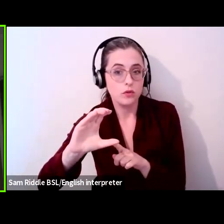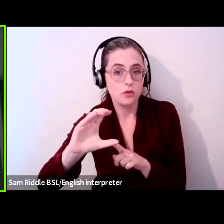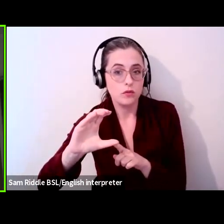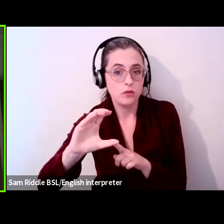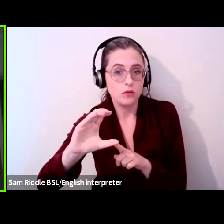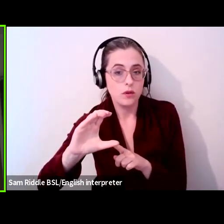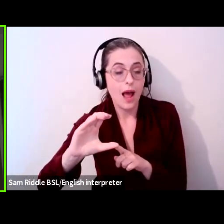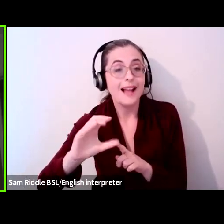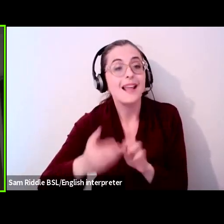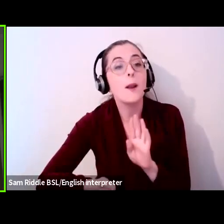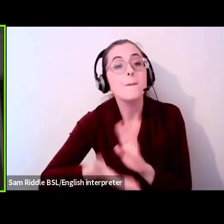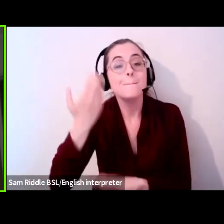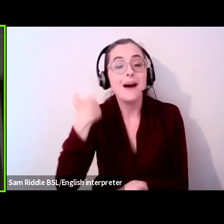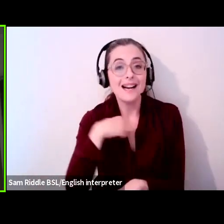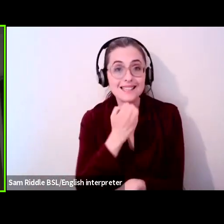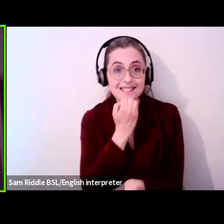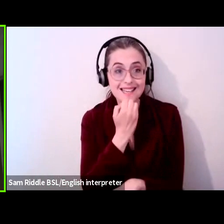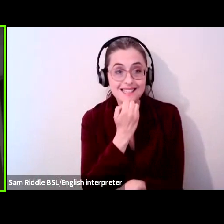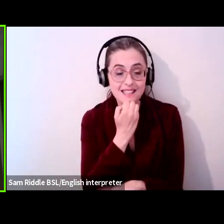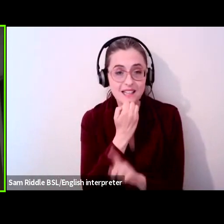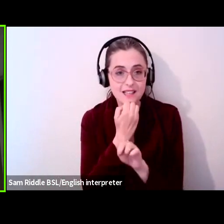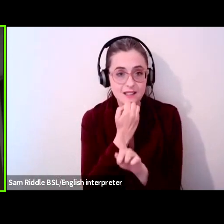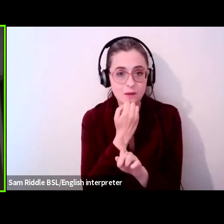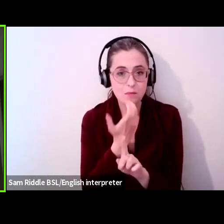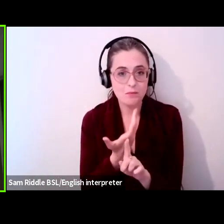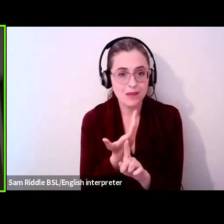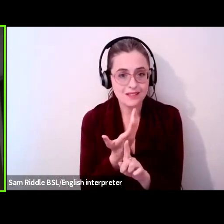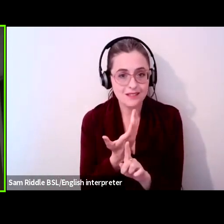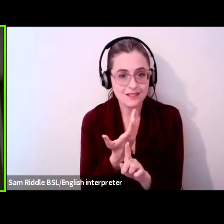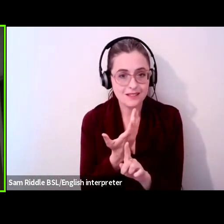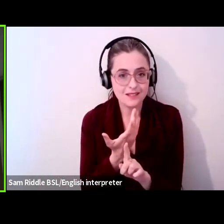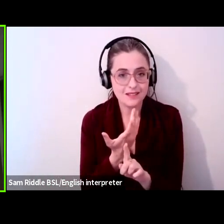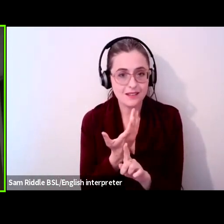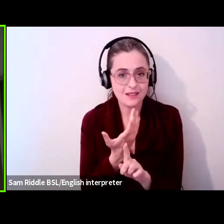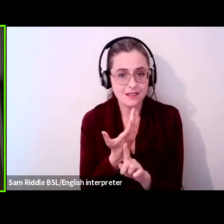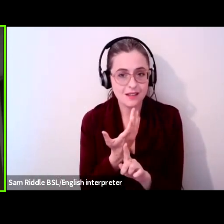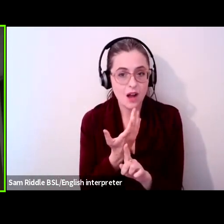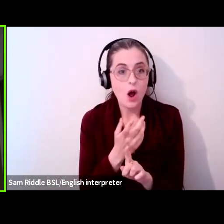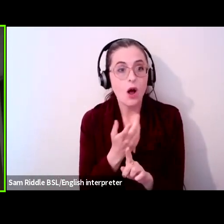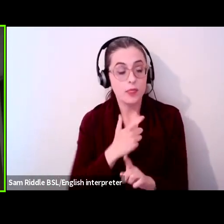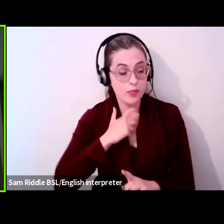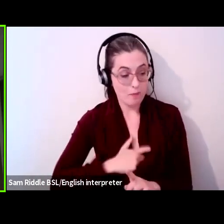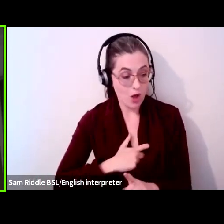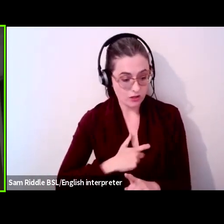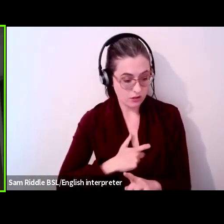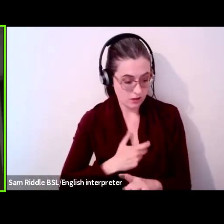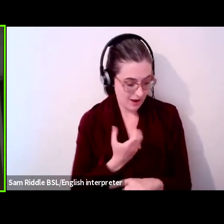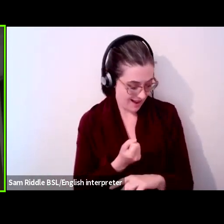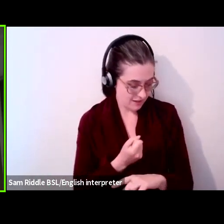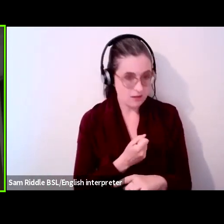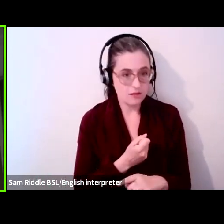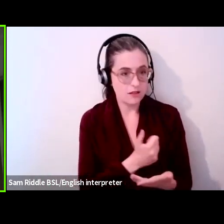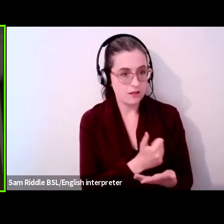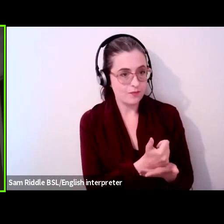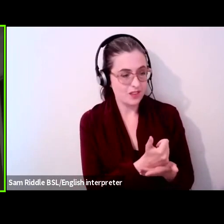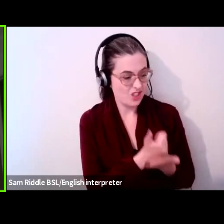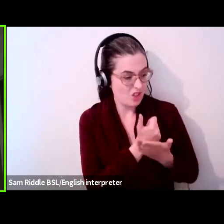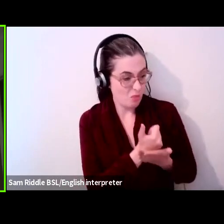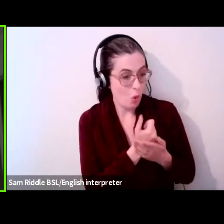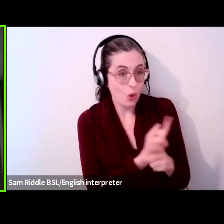And backdating it, but the person didn't really use the support. So this